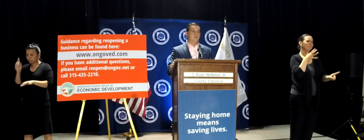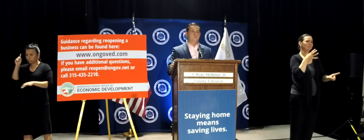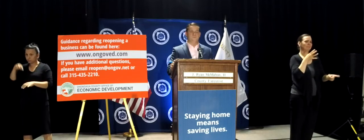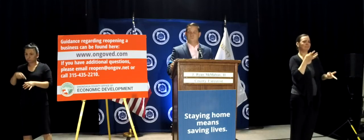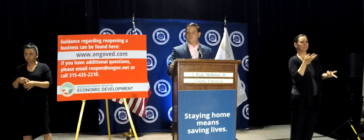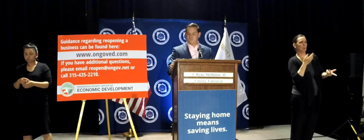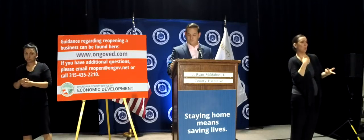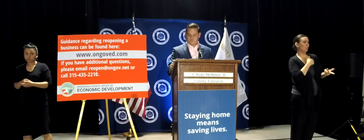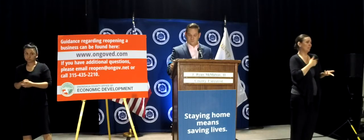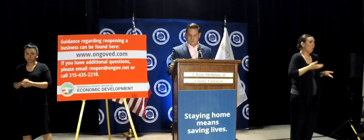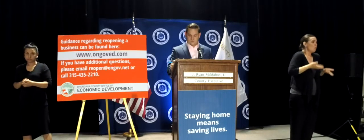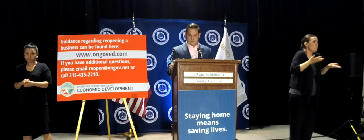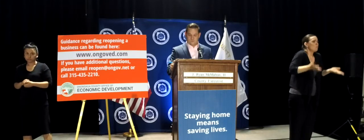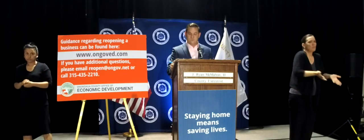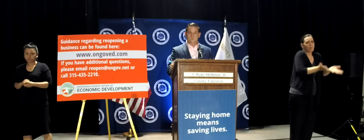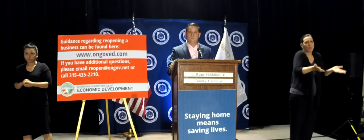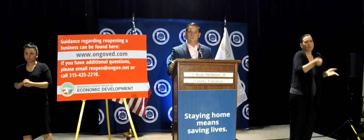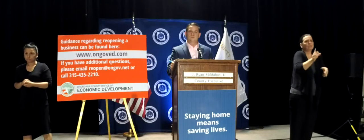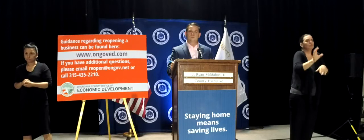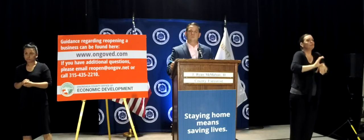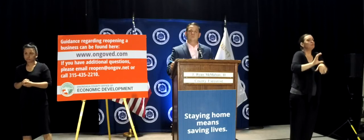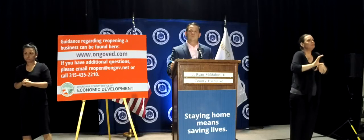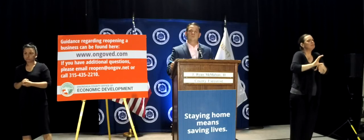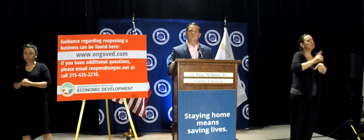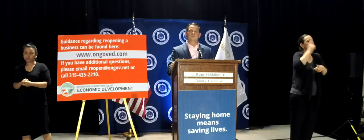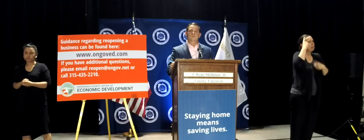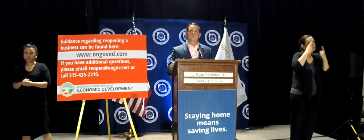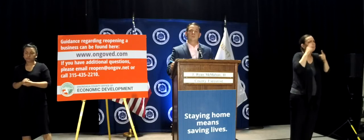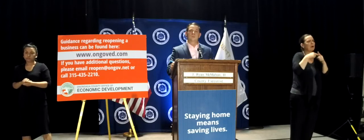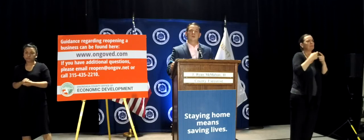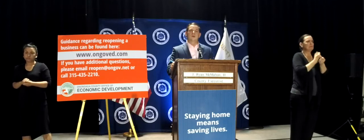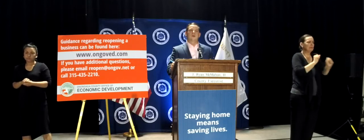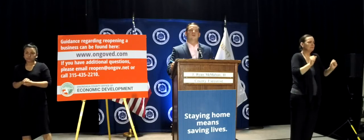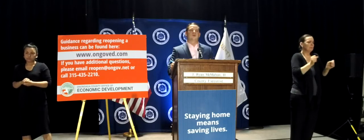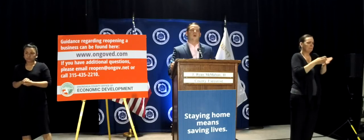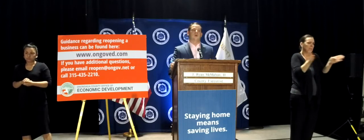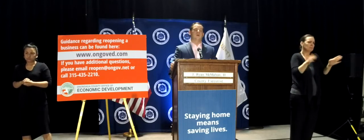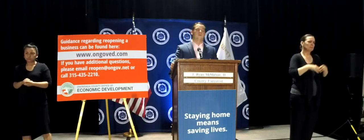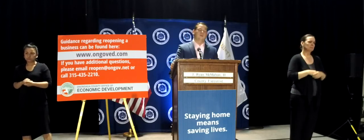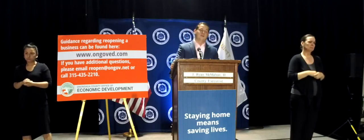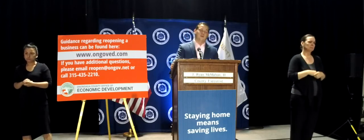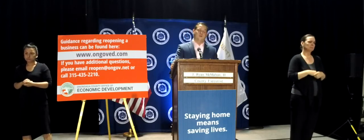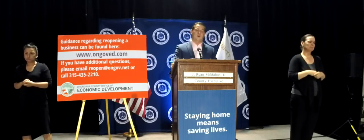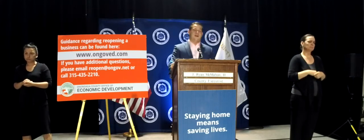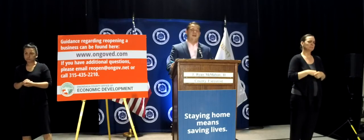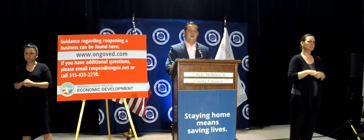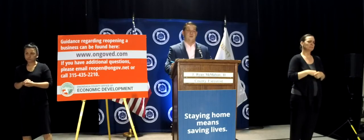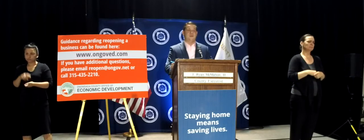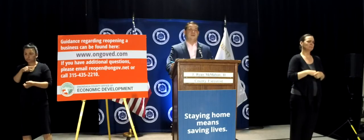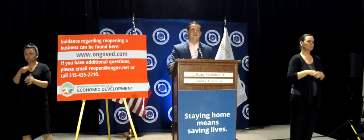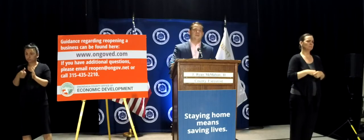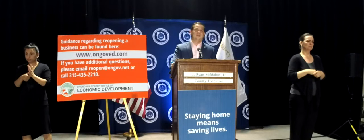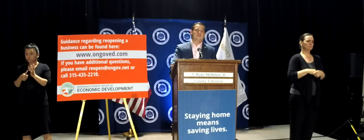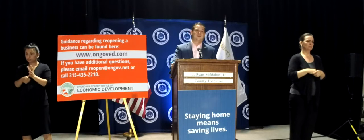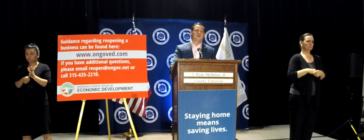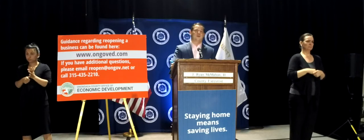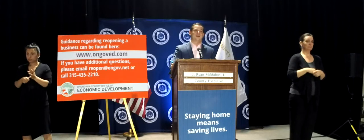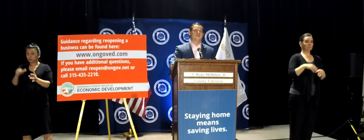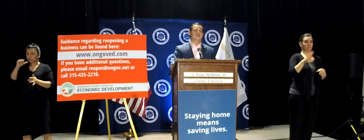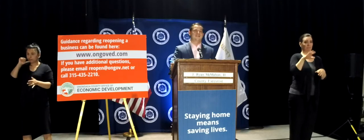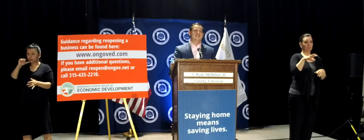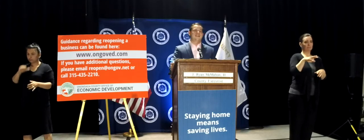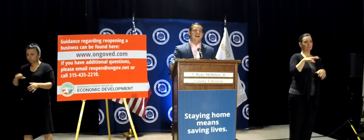give to people. What's the update with the sewage study? So, wow, a